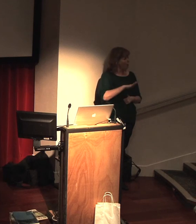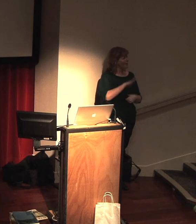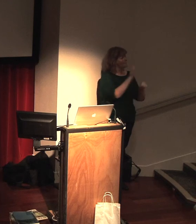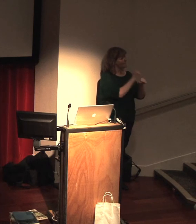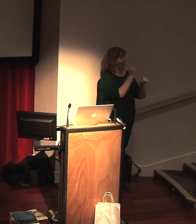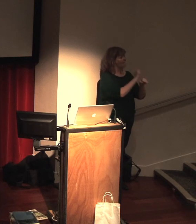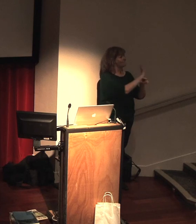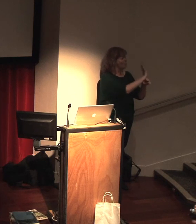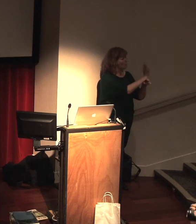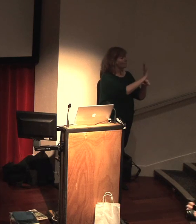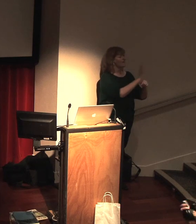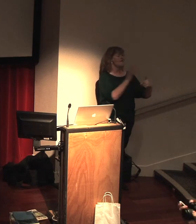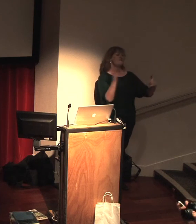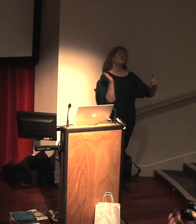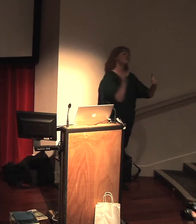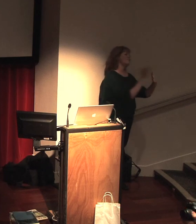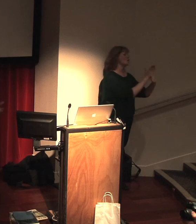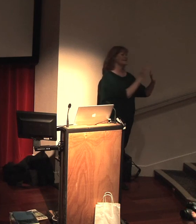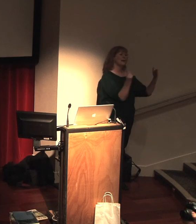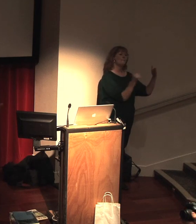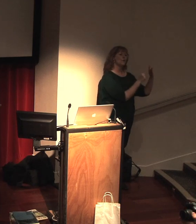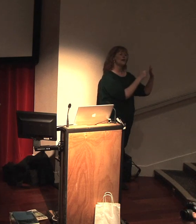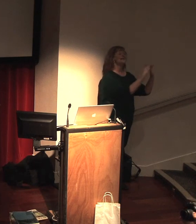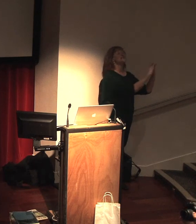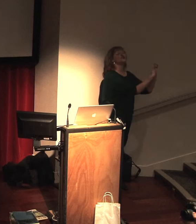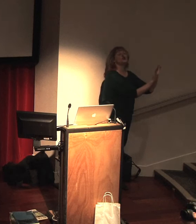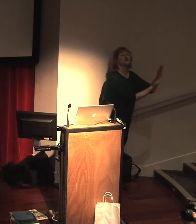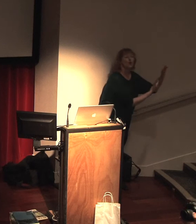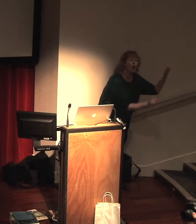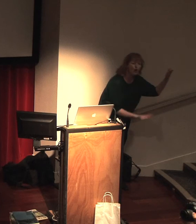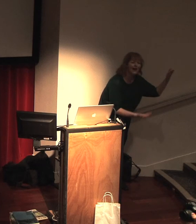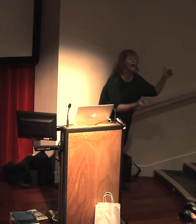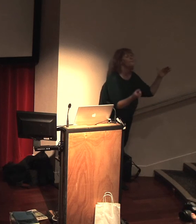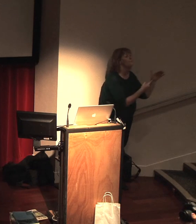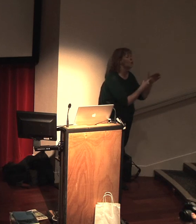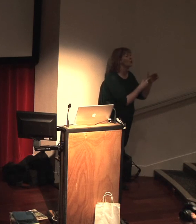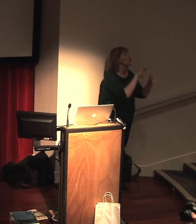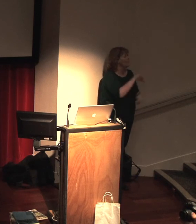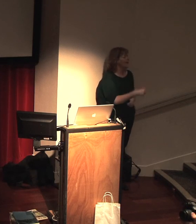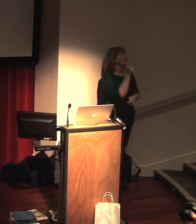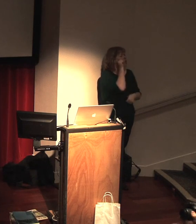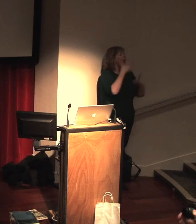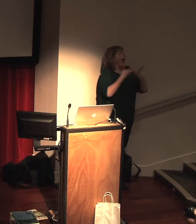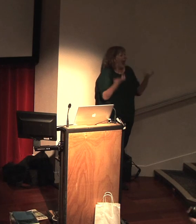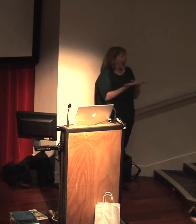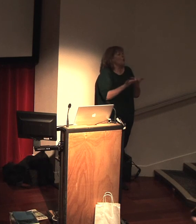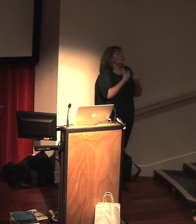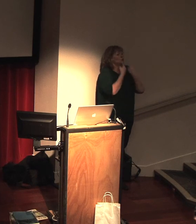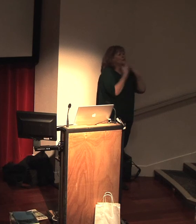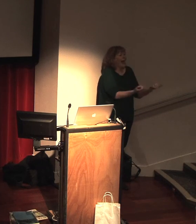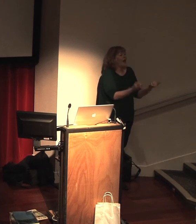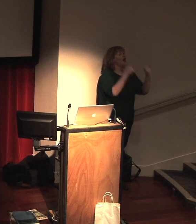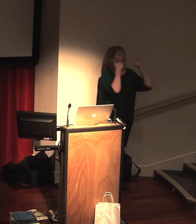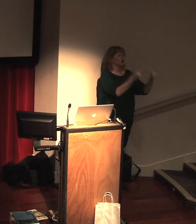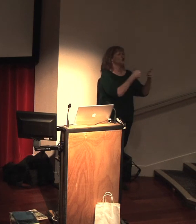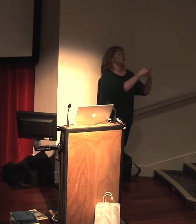first and most important thing that you must take on board is story. And that's what I was alluding to all the way through that. You've got to learn how to tell stories. If you can tell a good story, you can keep